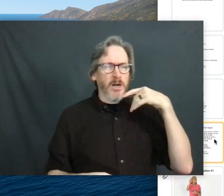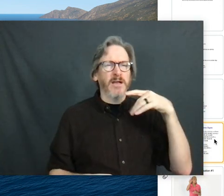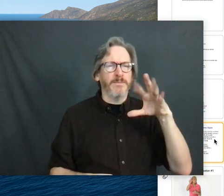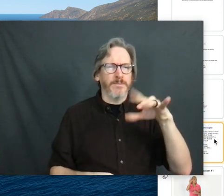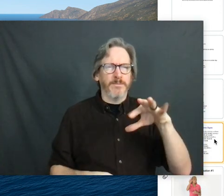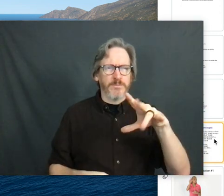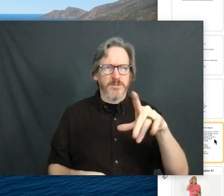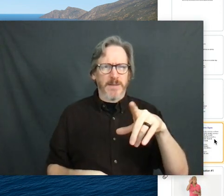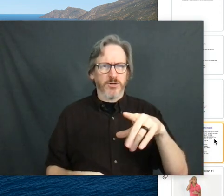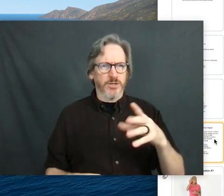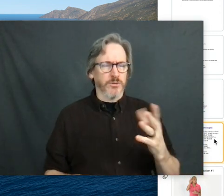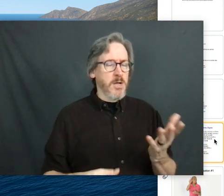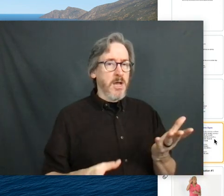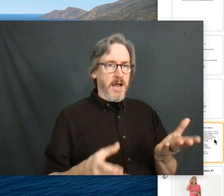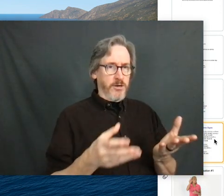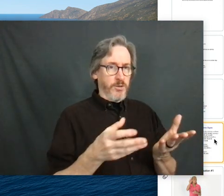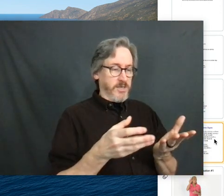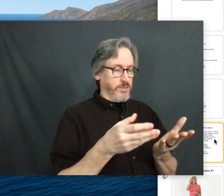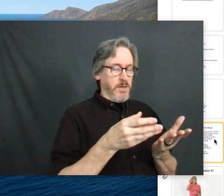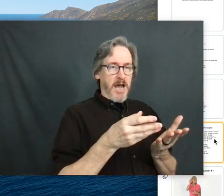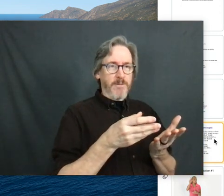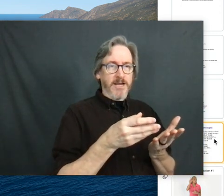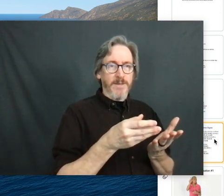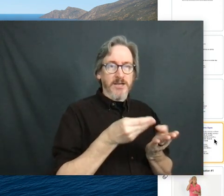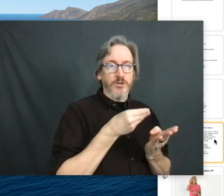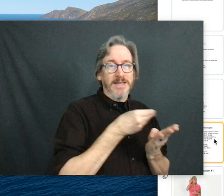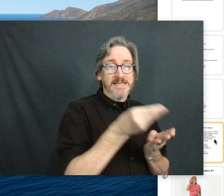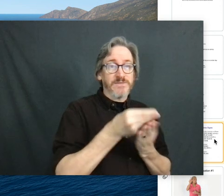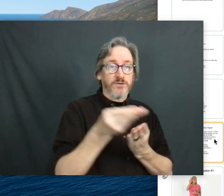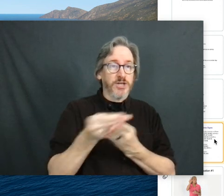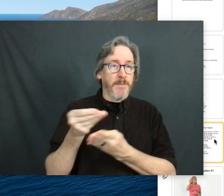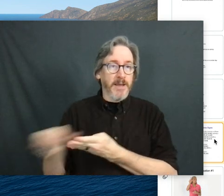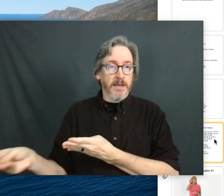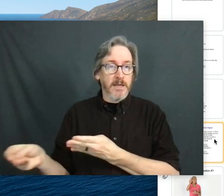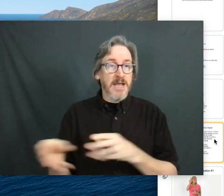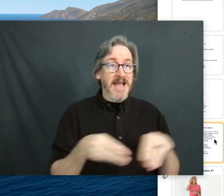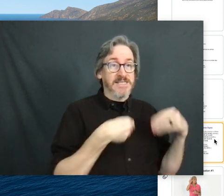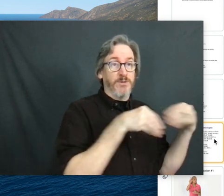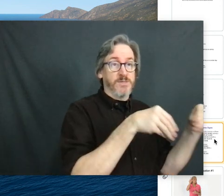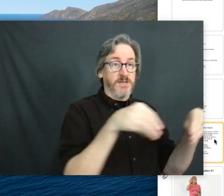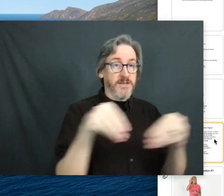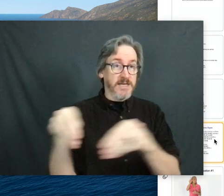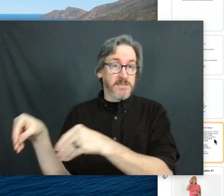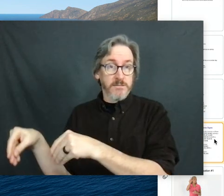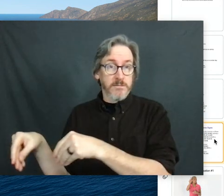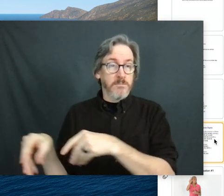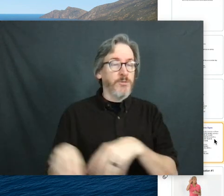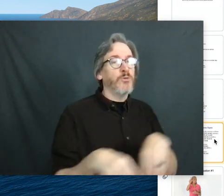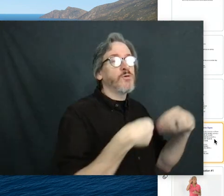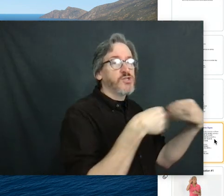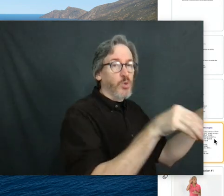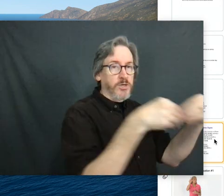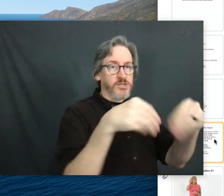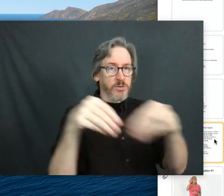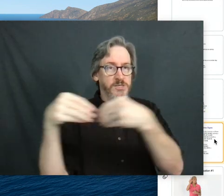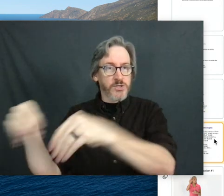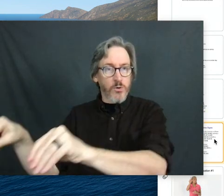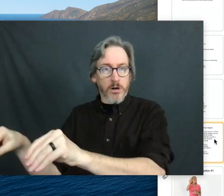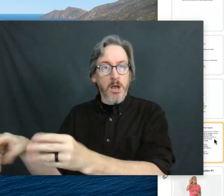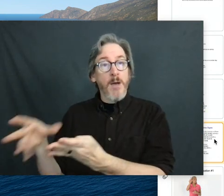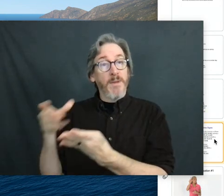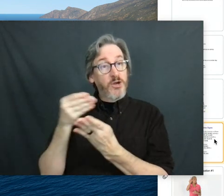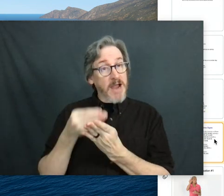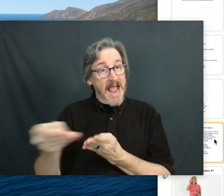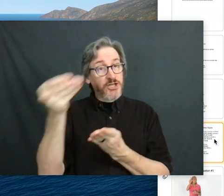2 or chapter 2 or unit 2, I recommended doing this for shopping as opposed to this. You can go store to store to